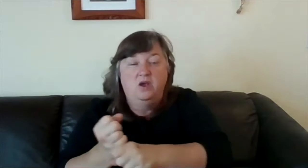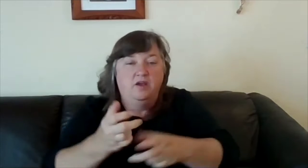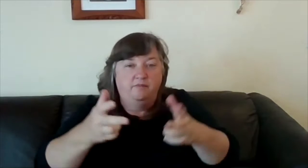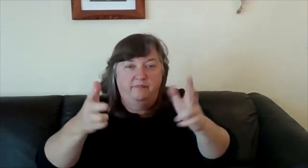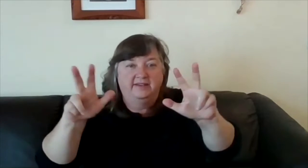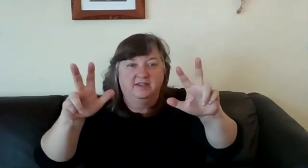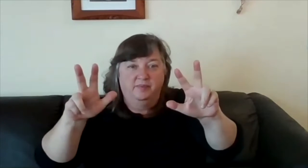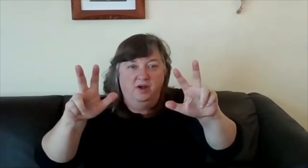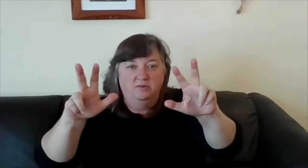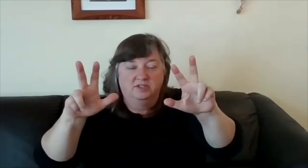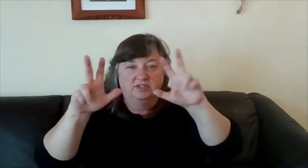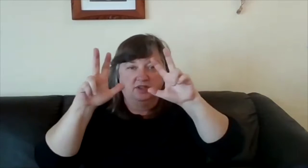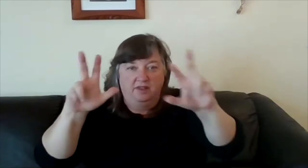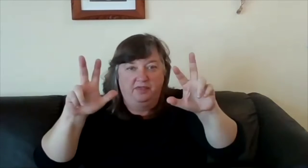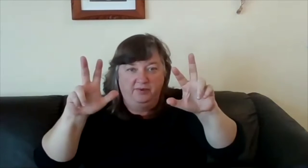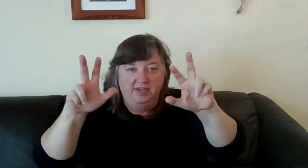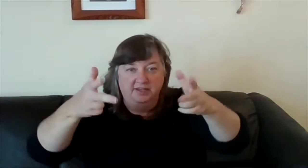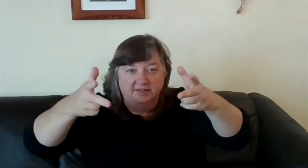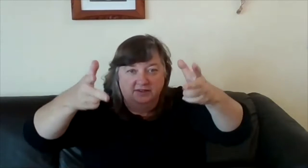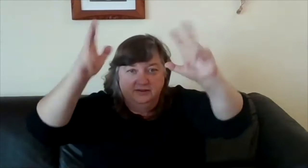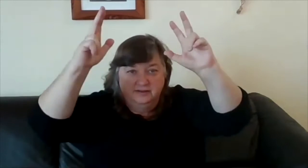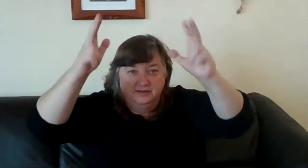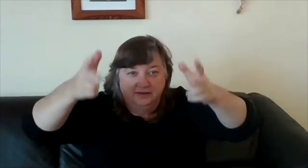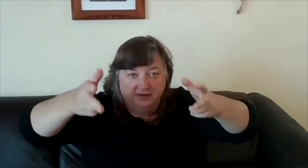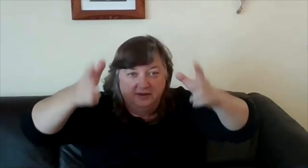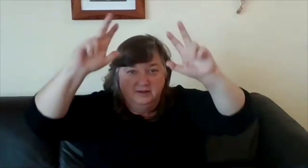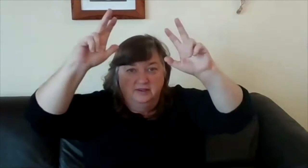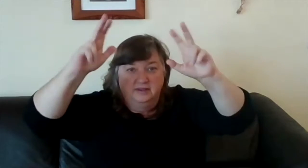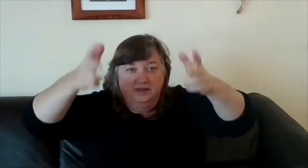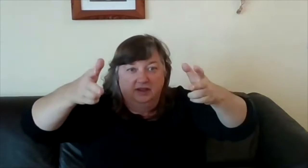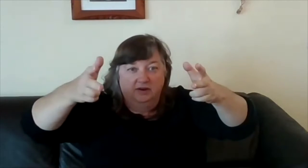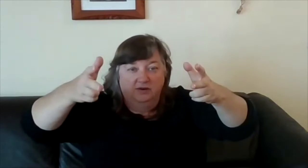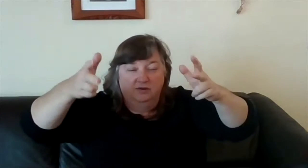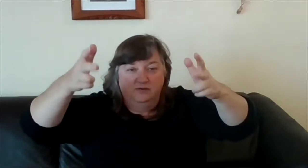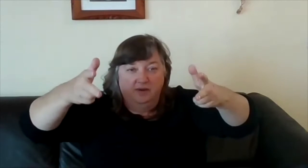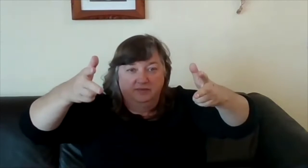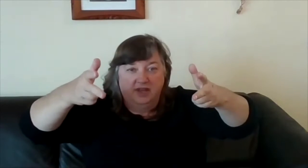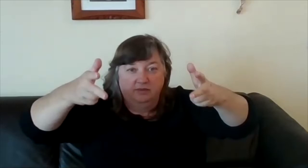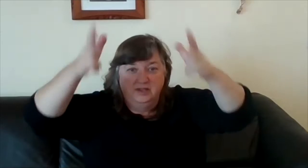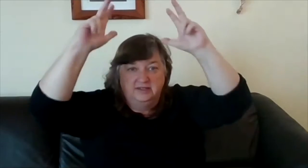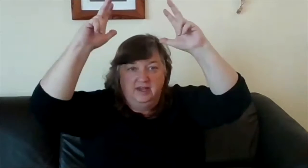We have basketball, which is threes. They go from sideways to up.